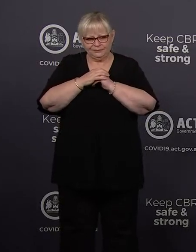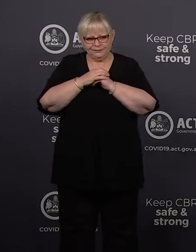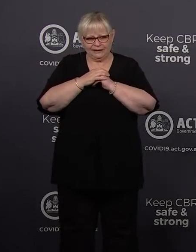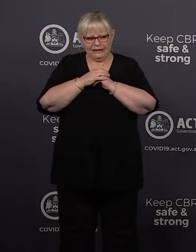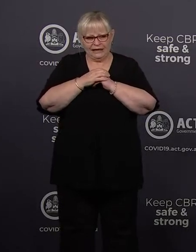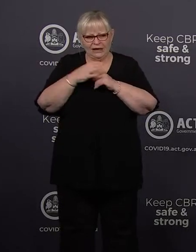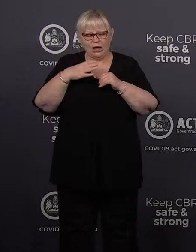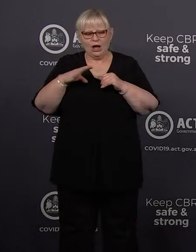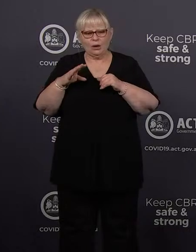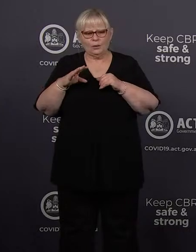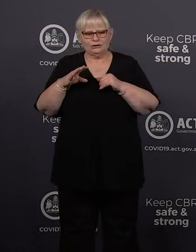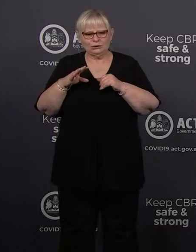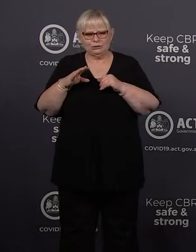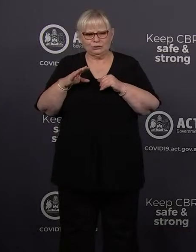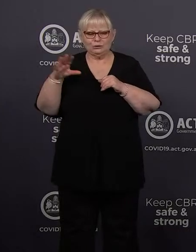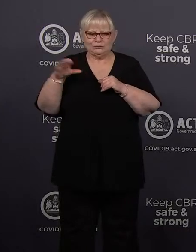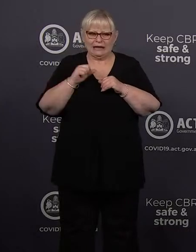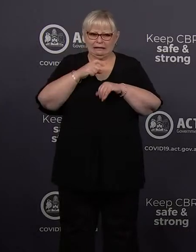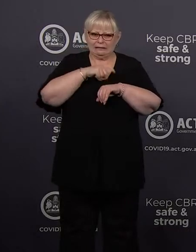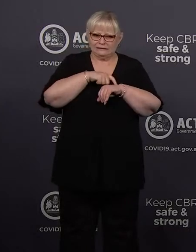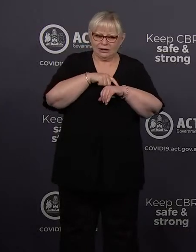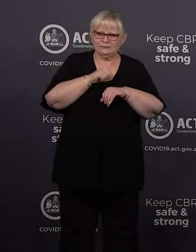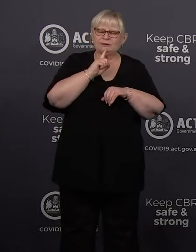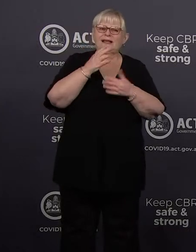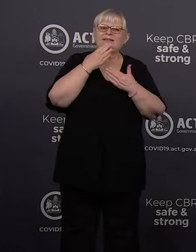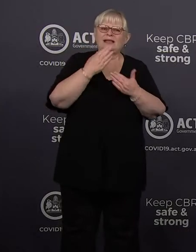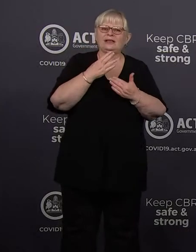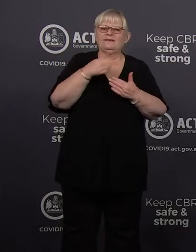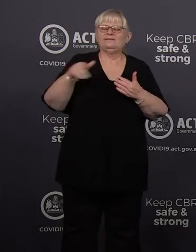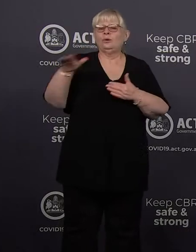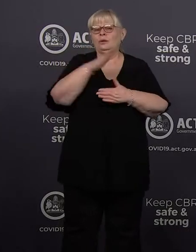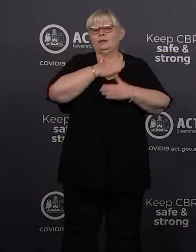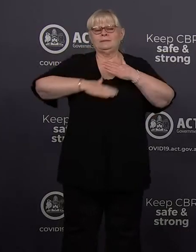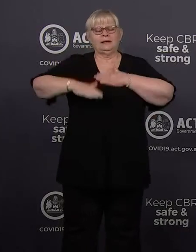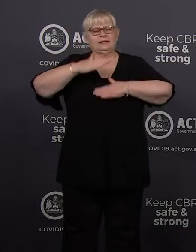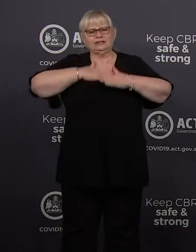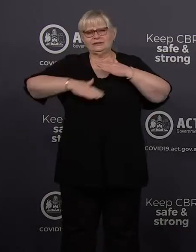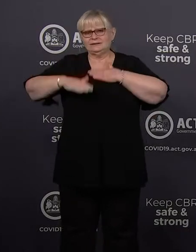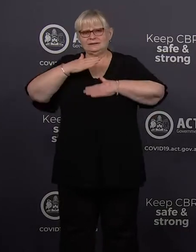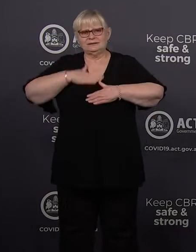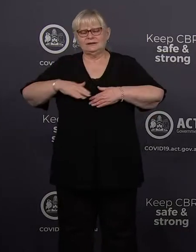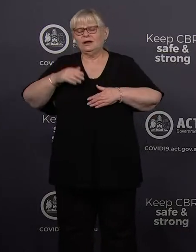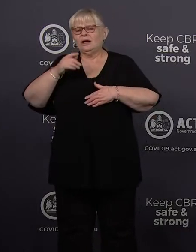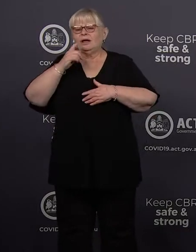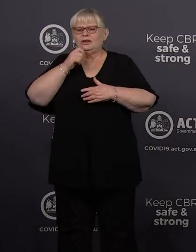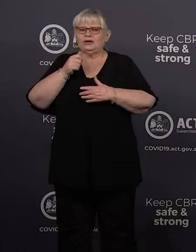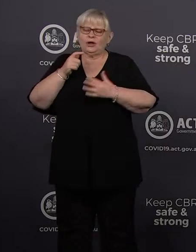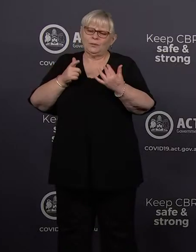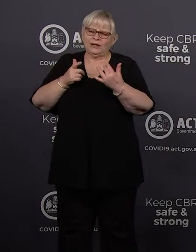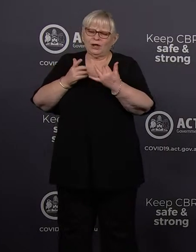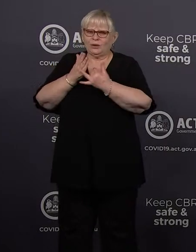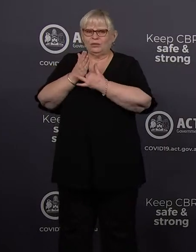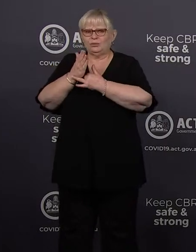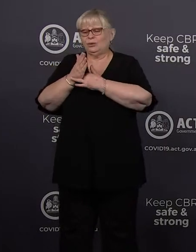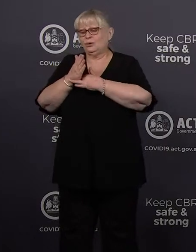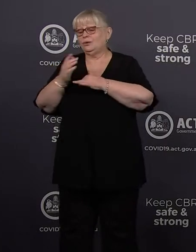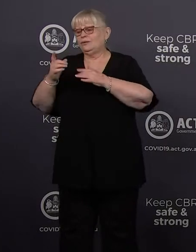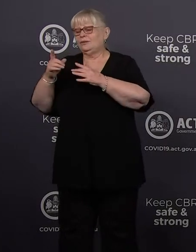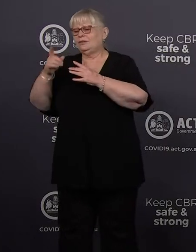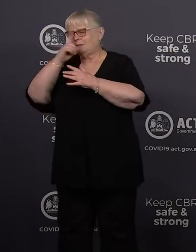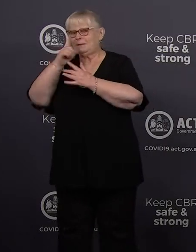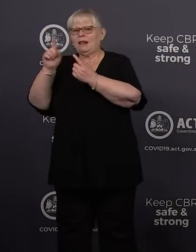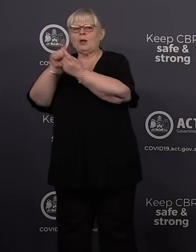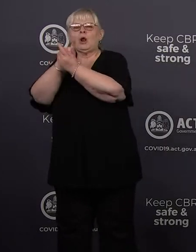I'd also like to take the opportunity to thank everyone for their patience as we work through our close contacts that are coming to the end of their